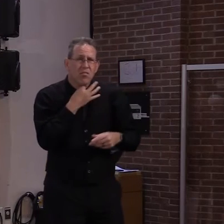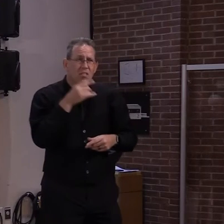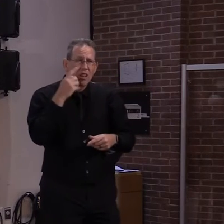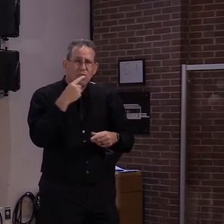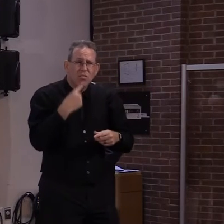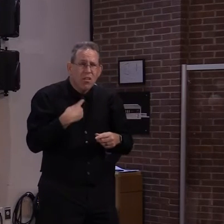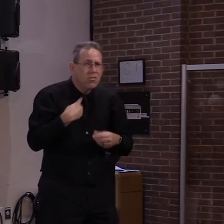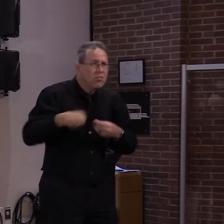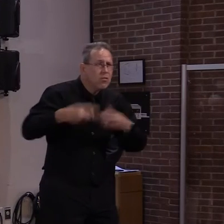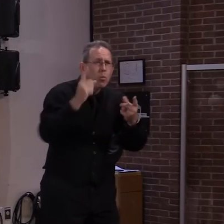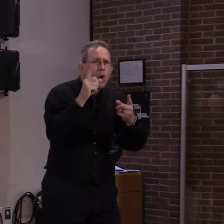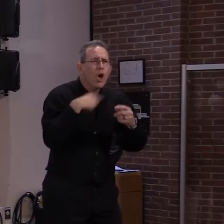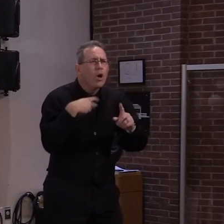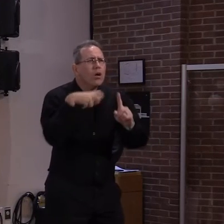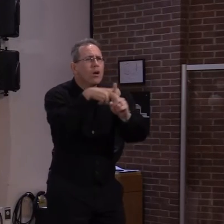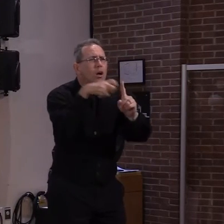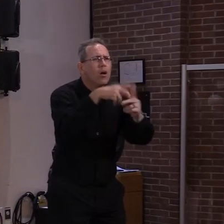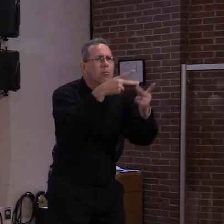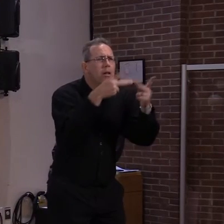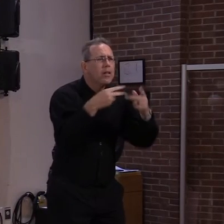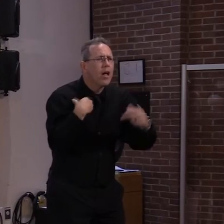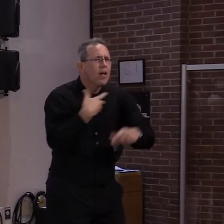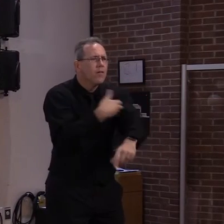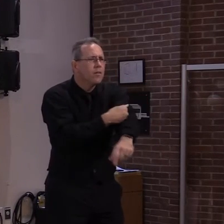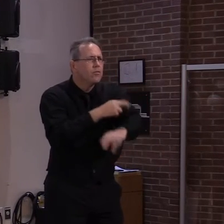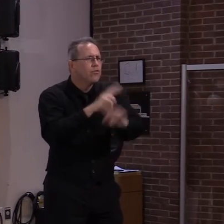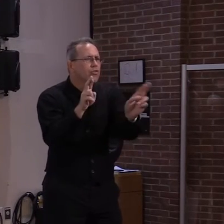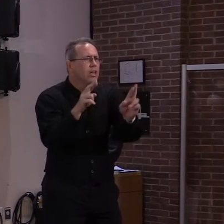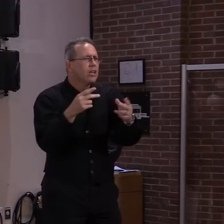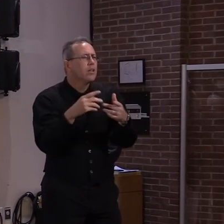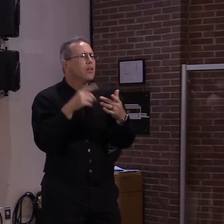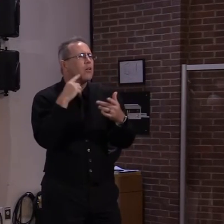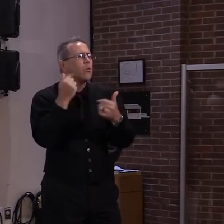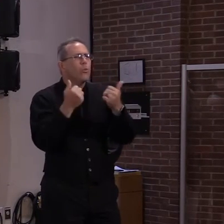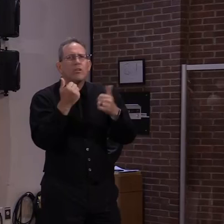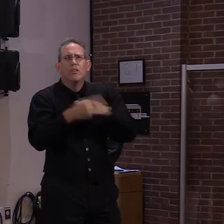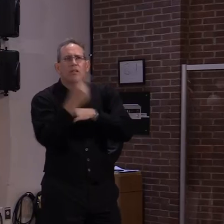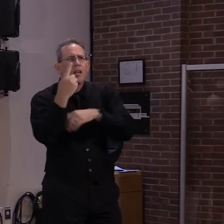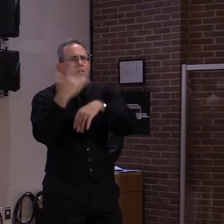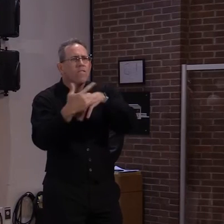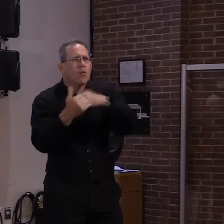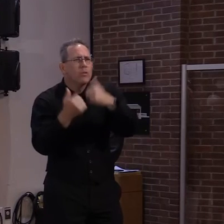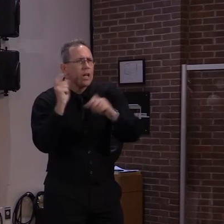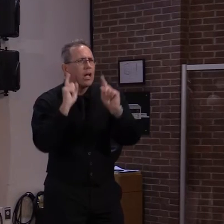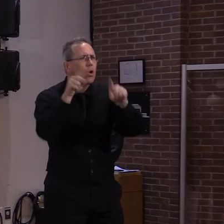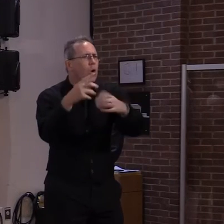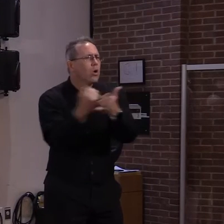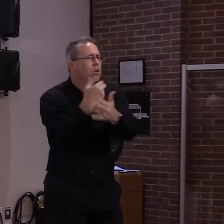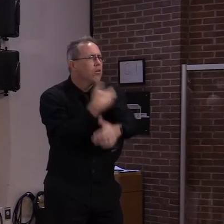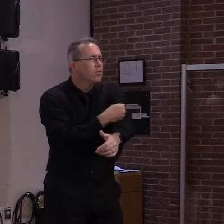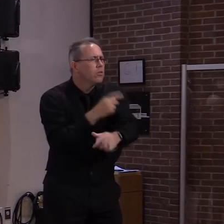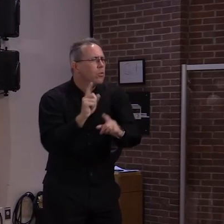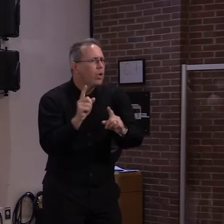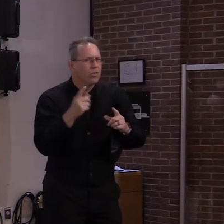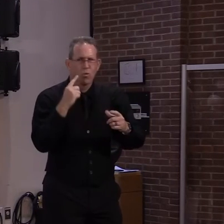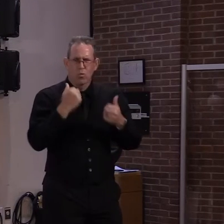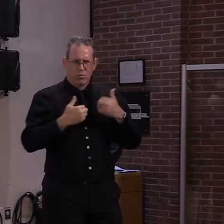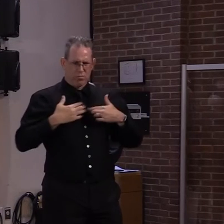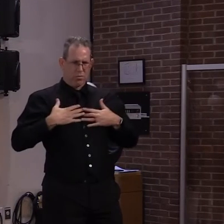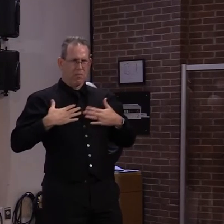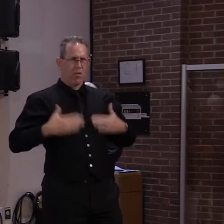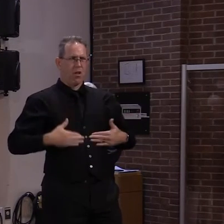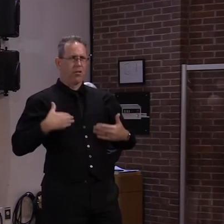a condition, you know, are there any other things that people might be prepared for in case pharmacies are